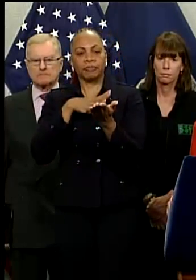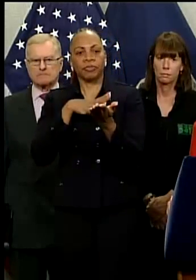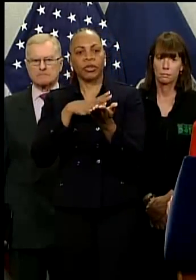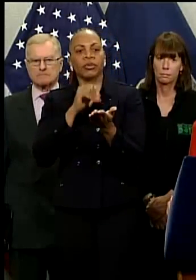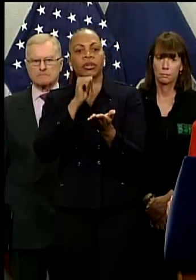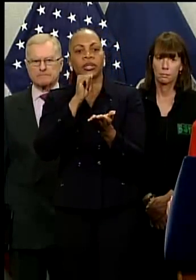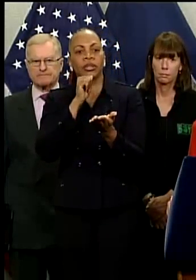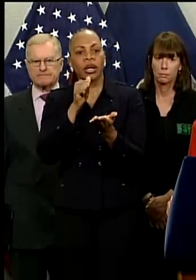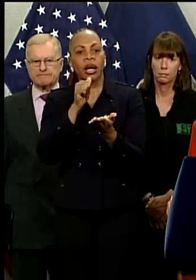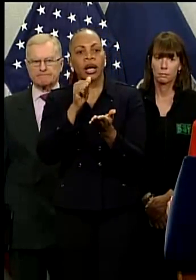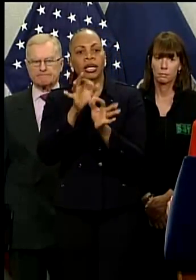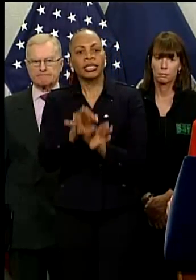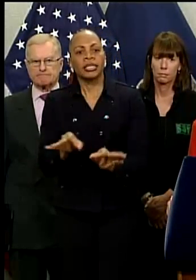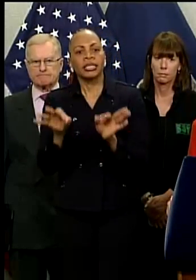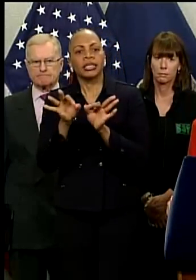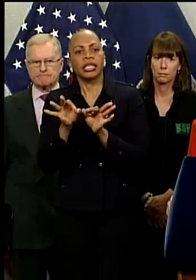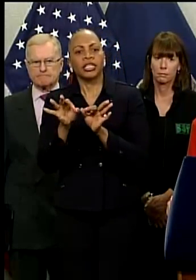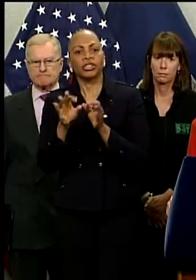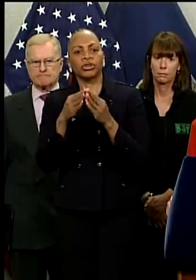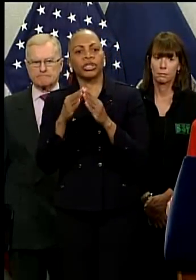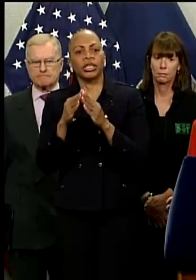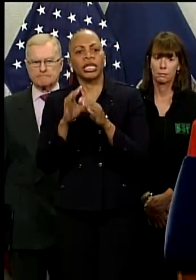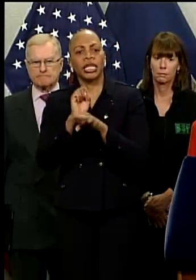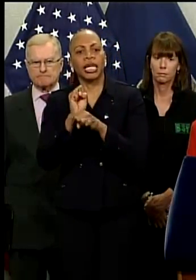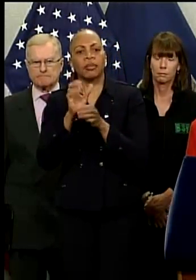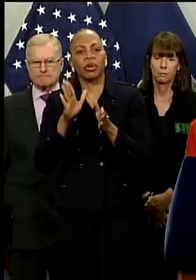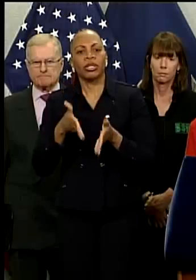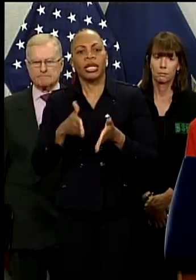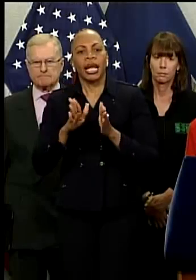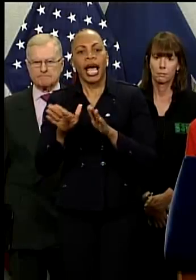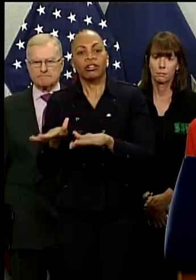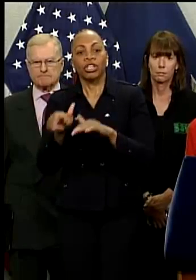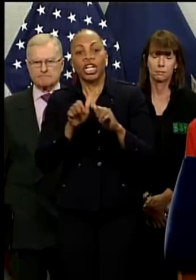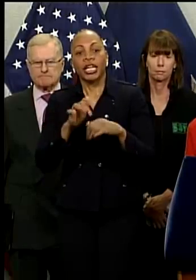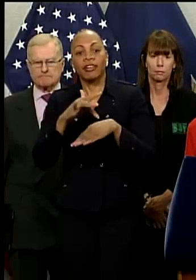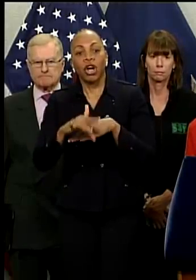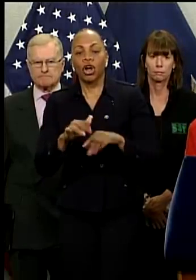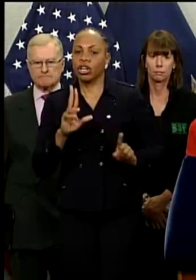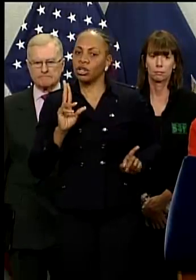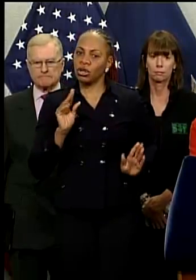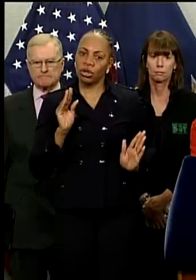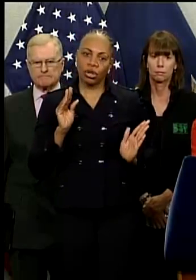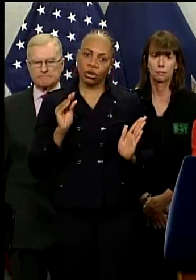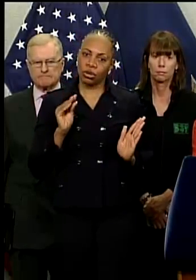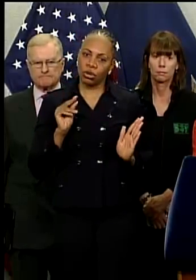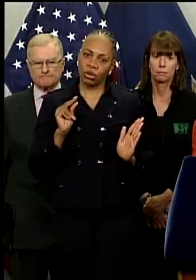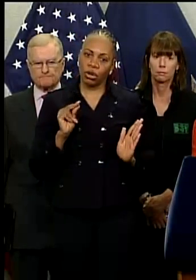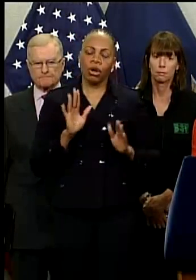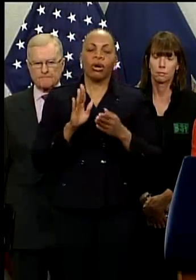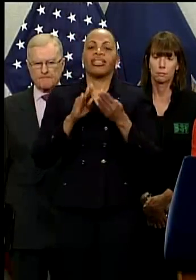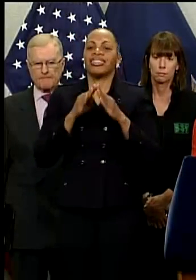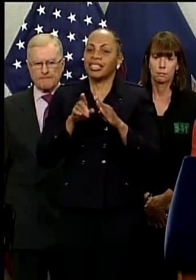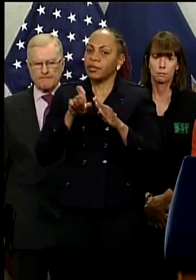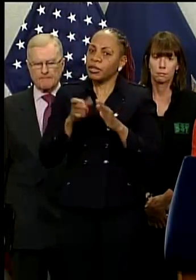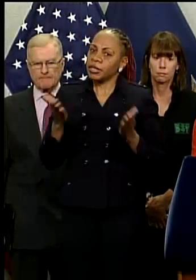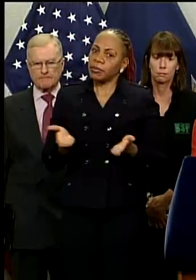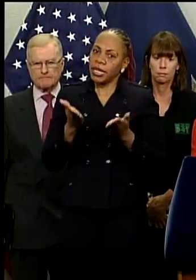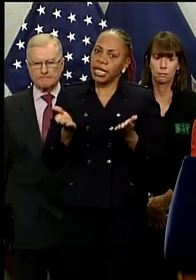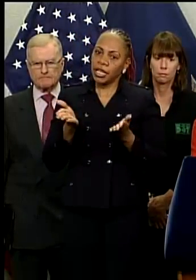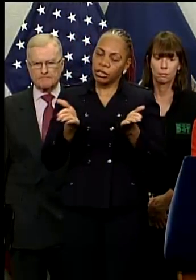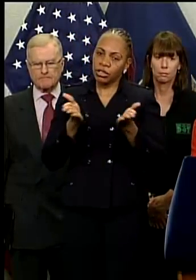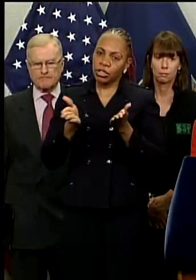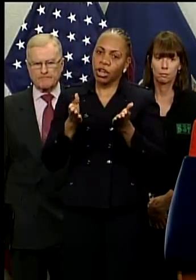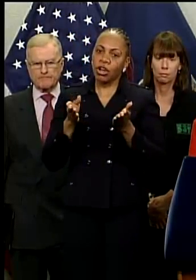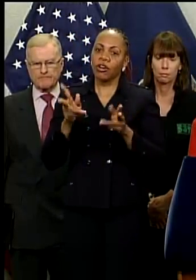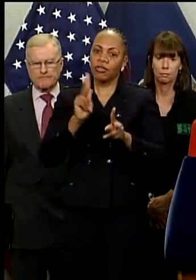city employees be allowed to leave early? No, the city has to be here to serve the public, and we would like